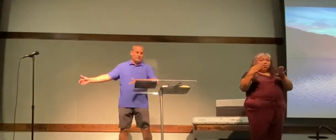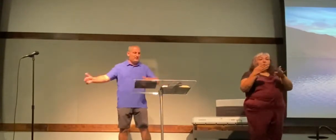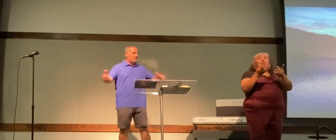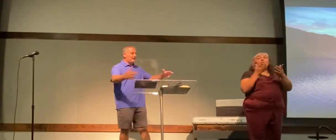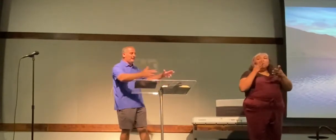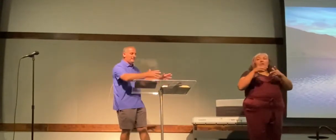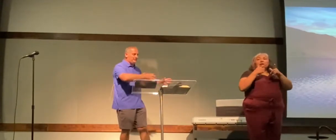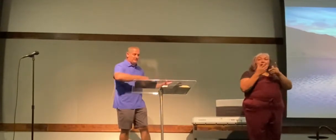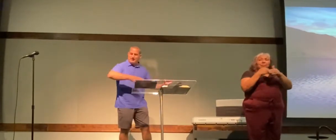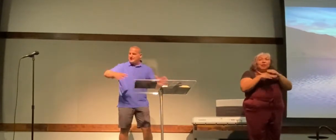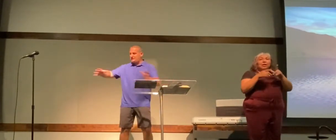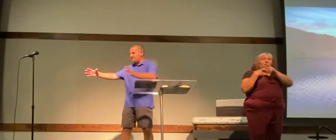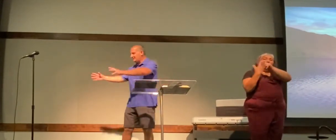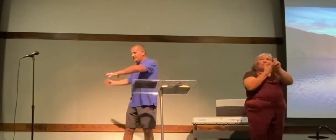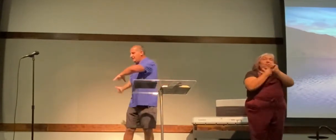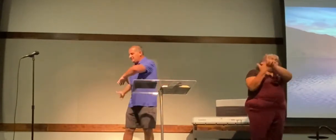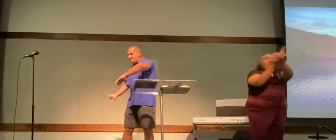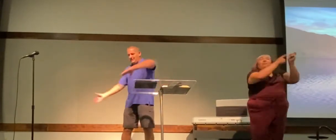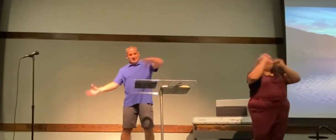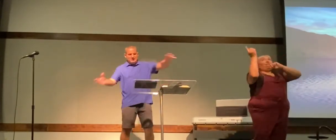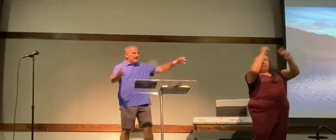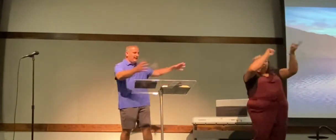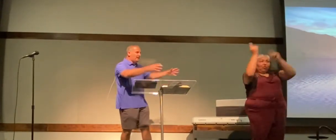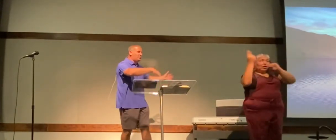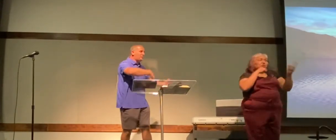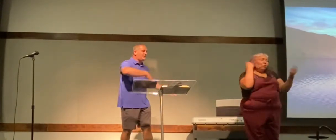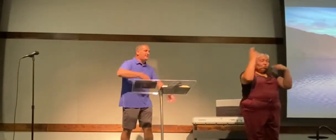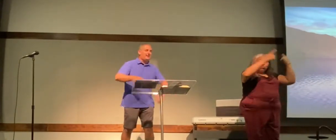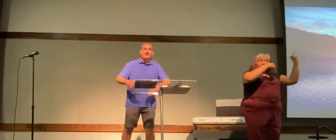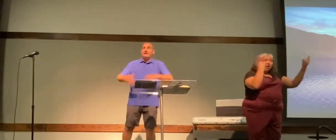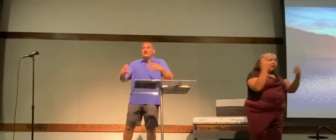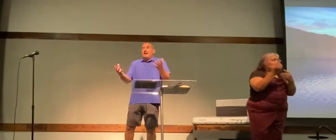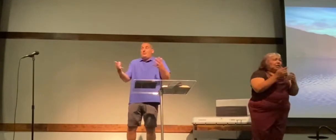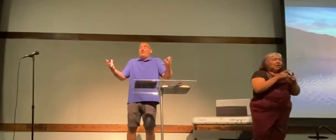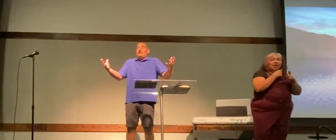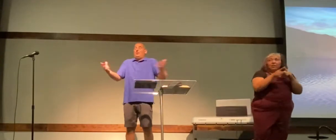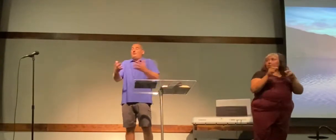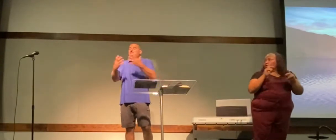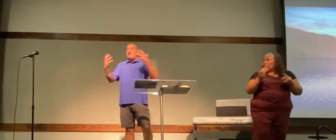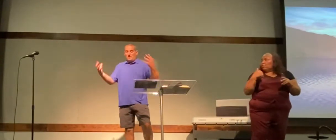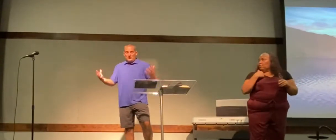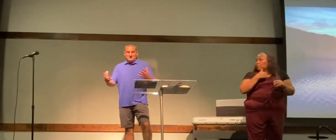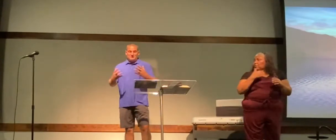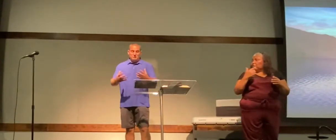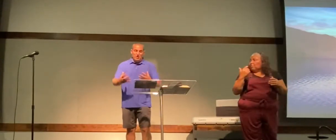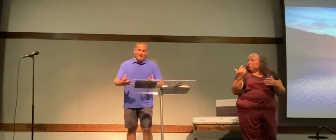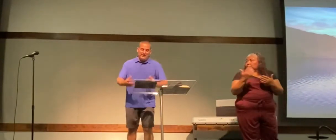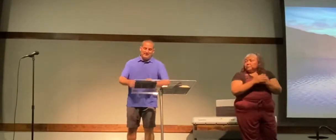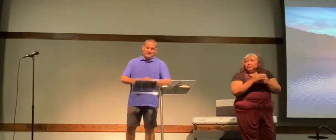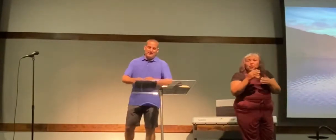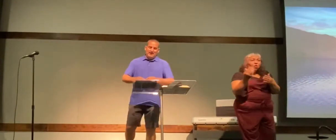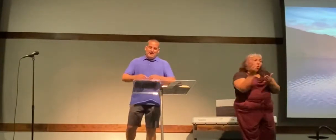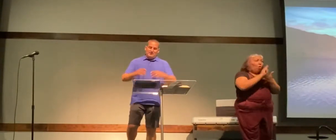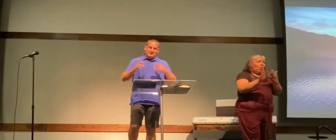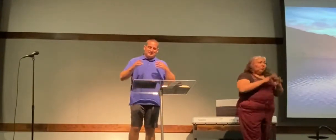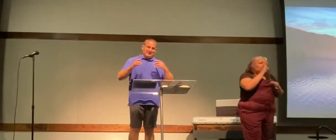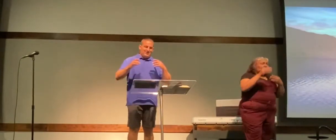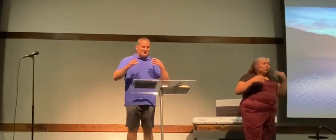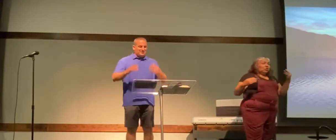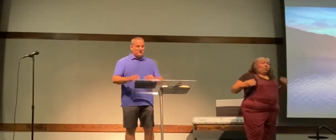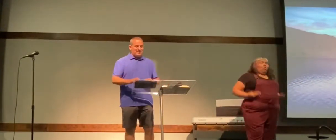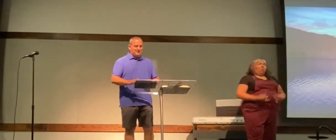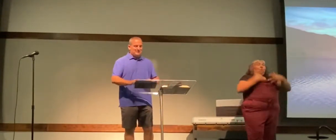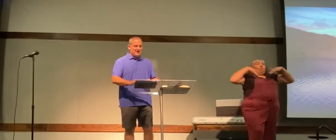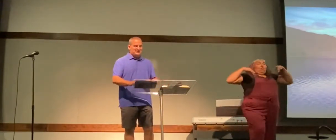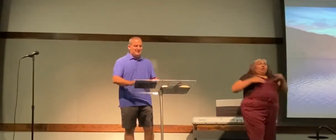come in and run around like a bunch of banshees and just being nutty and crazy. And they were like, the Holy Spirit was just moving in them. And